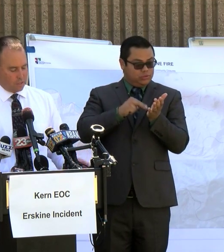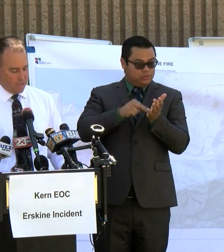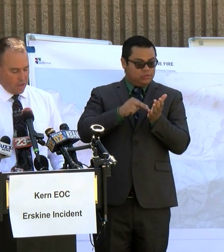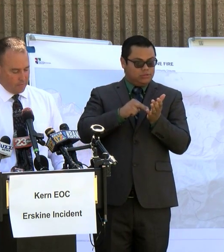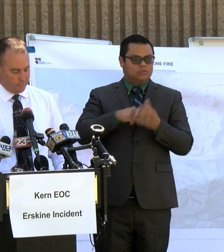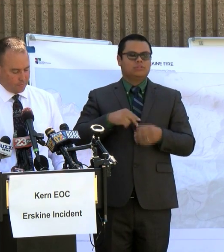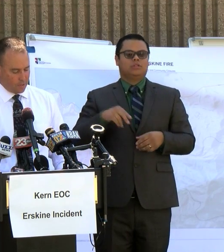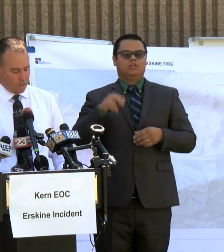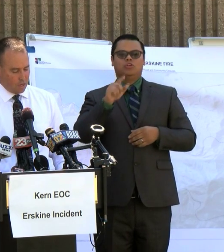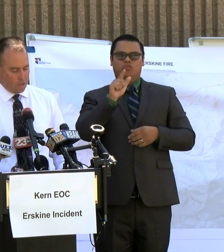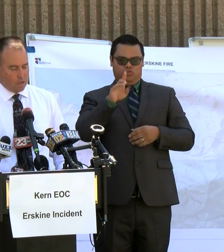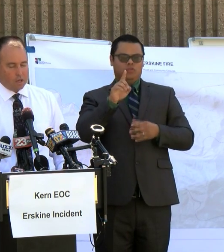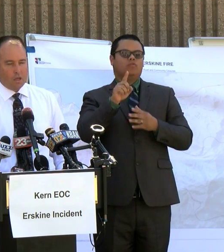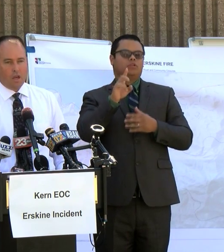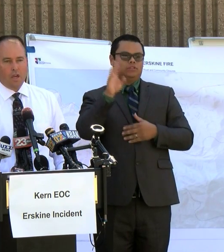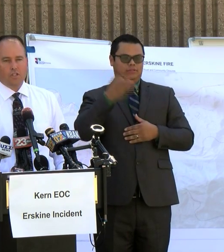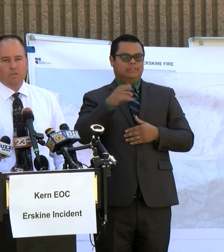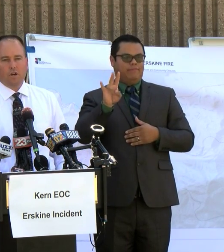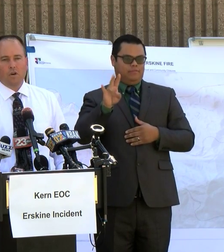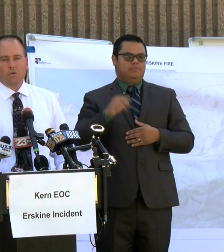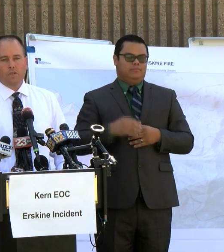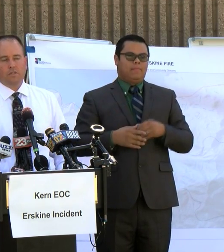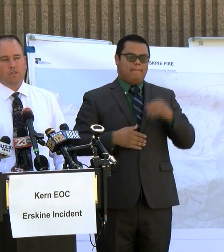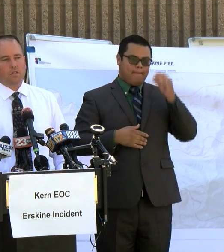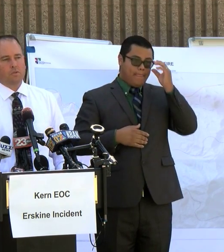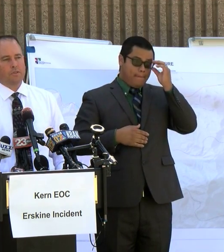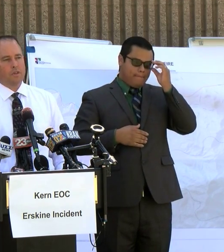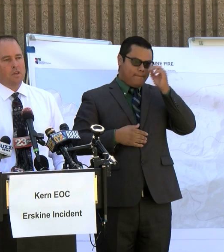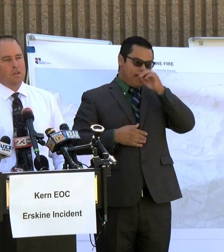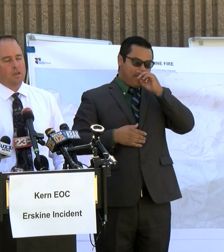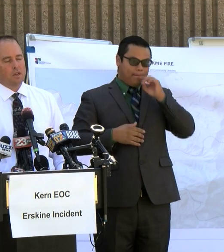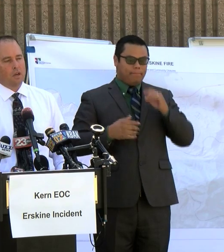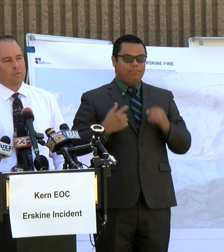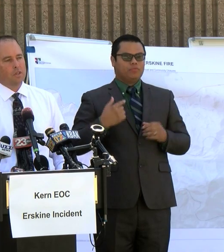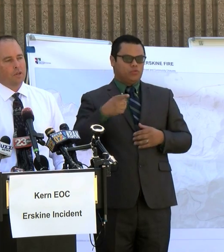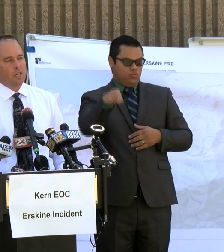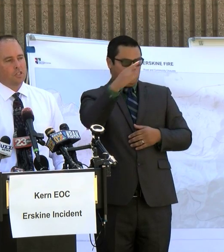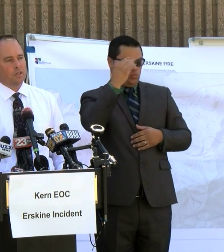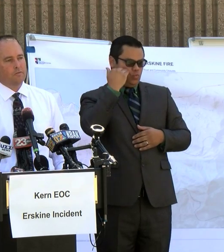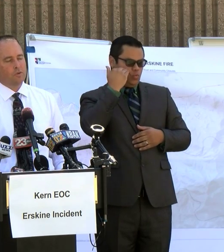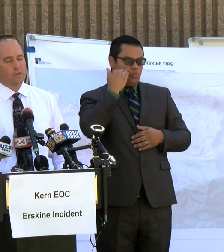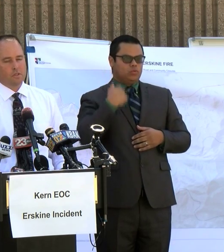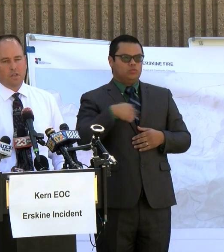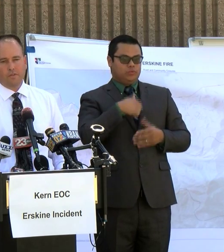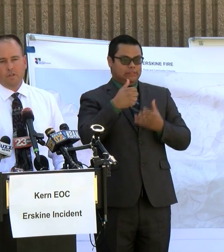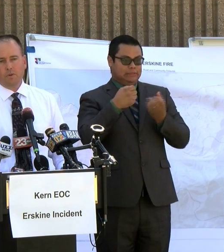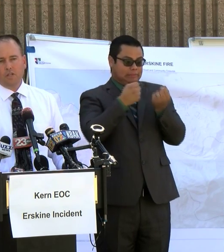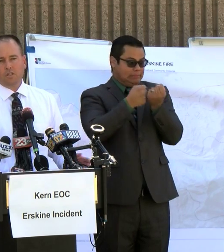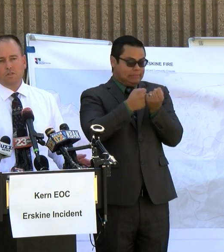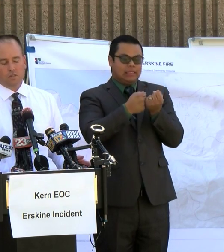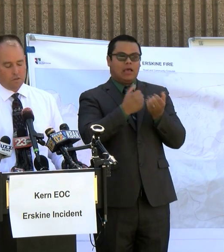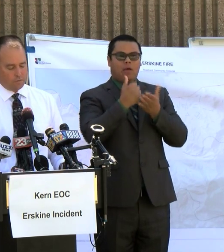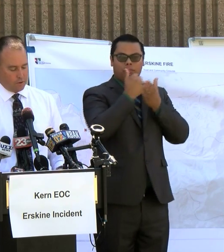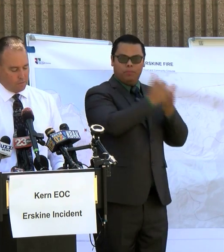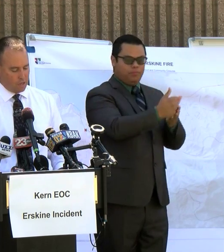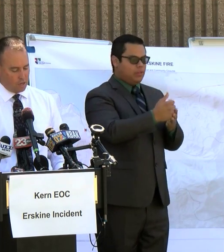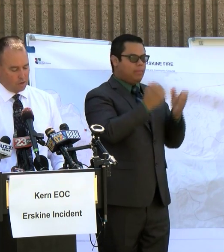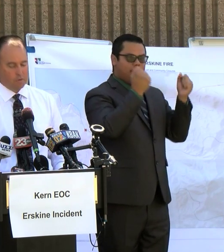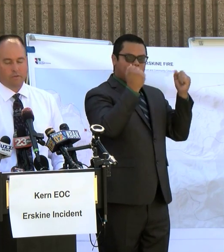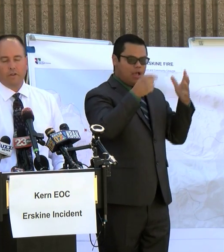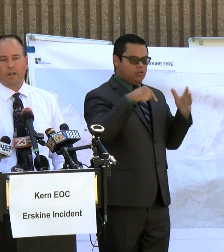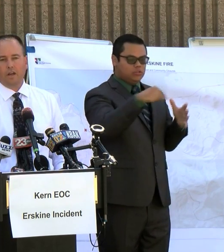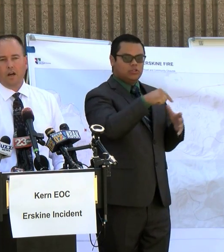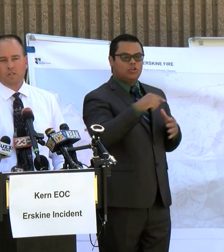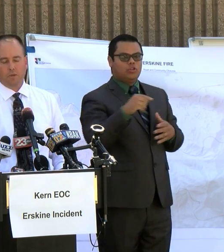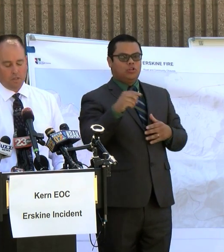24 hours a day. As you know, we assisted with the relocation of more than 70 patients from the